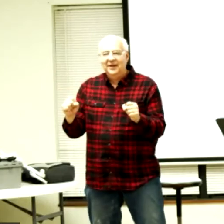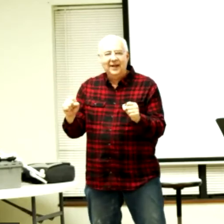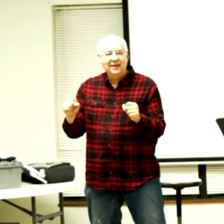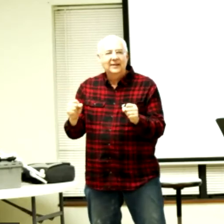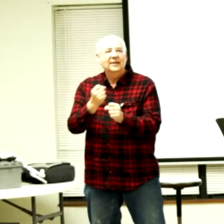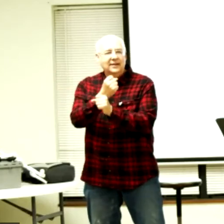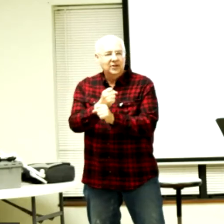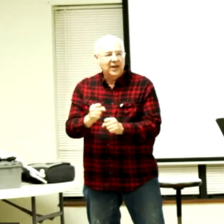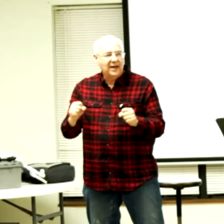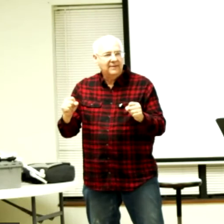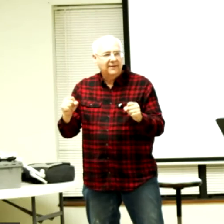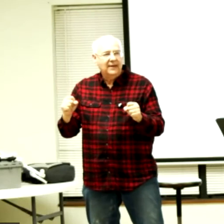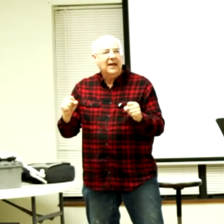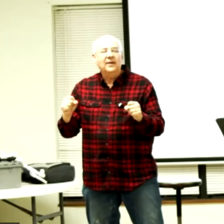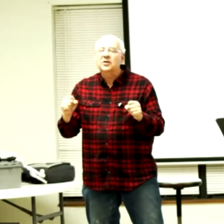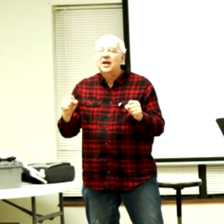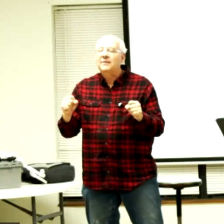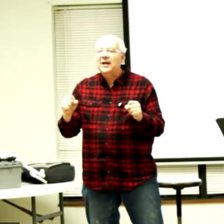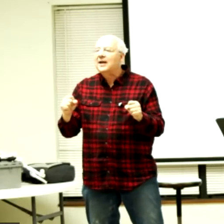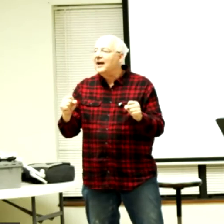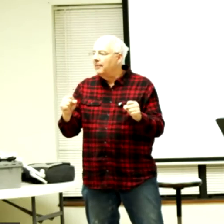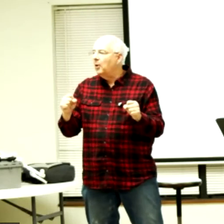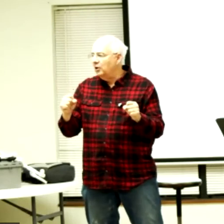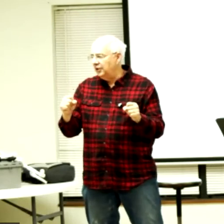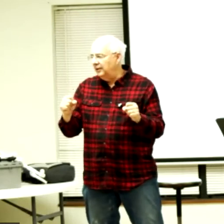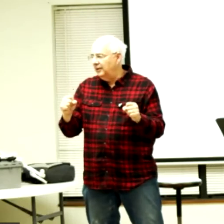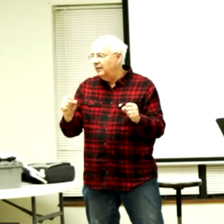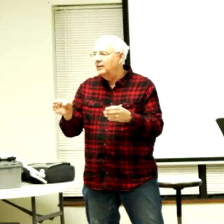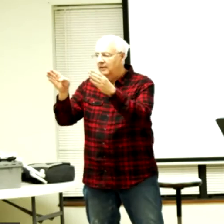Okay. Save. And then the sign for any kind of a person.